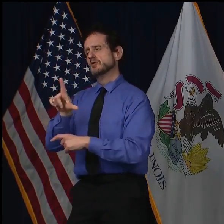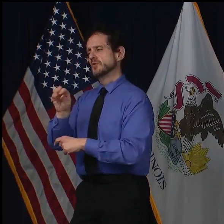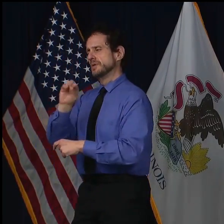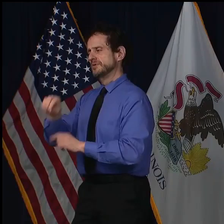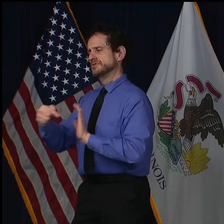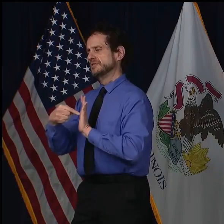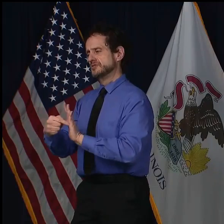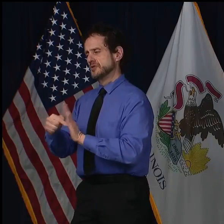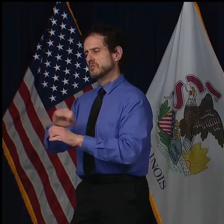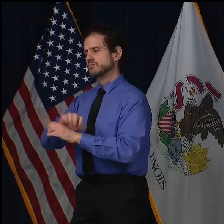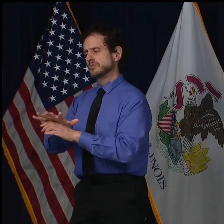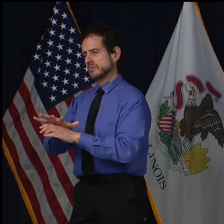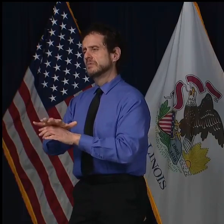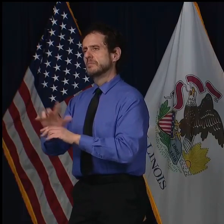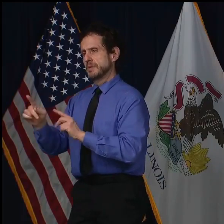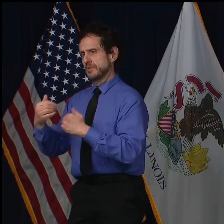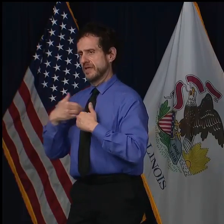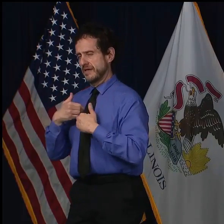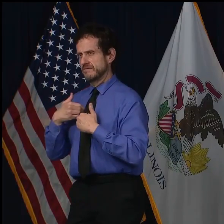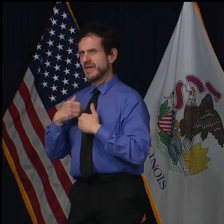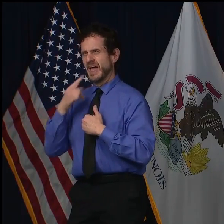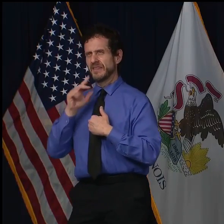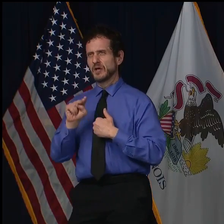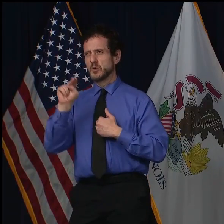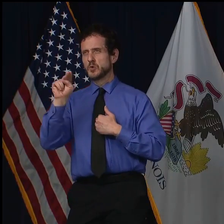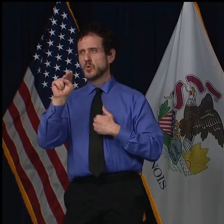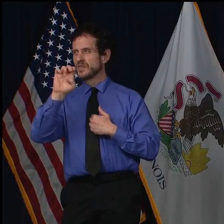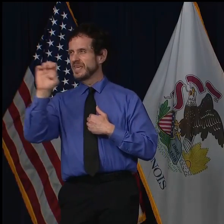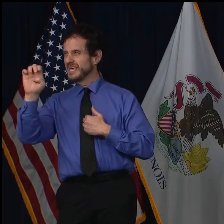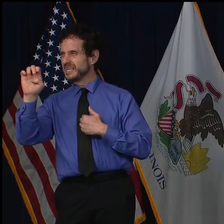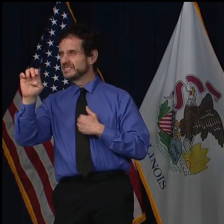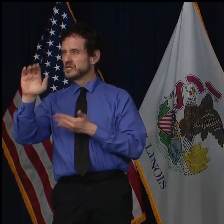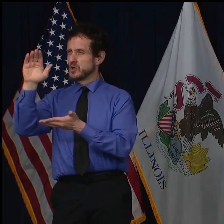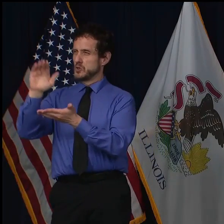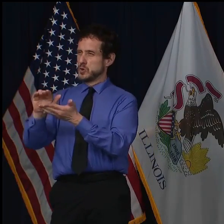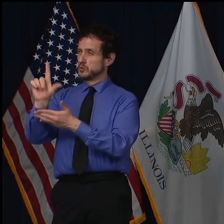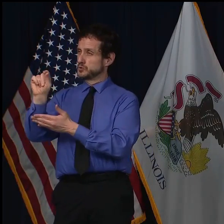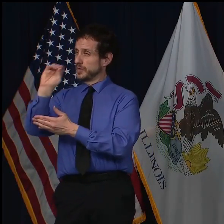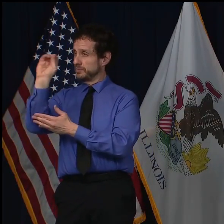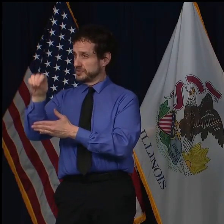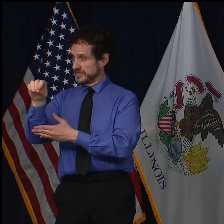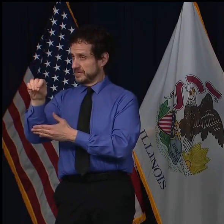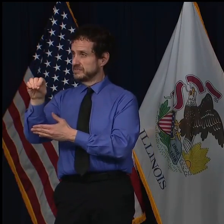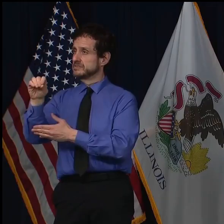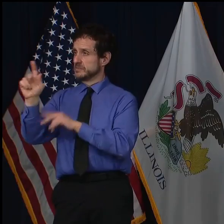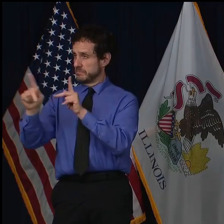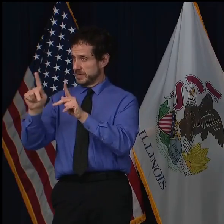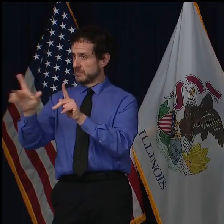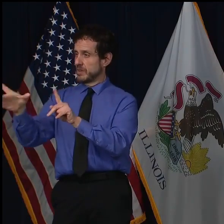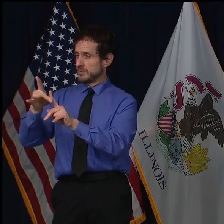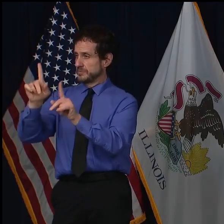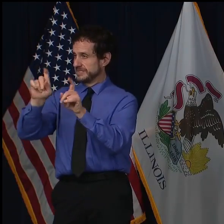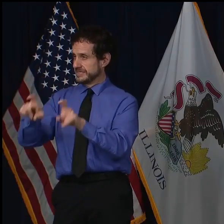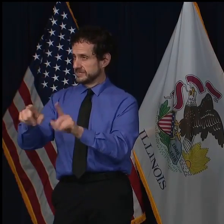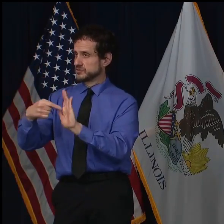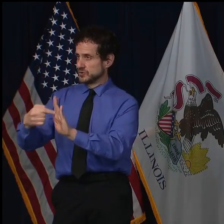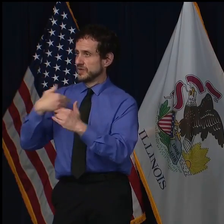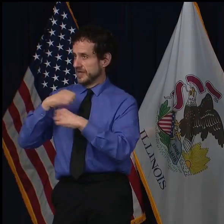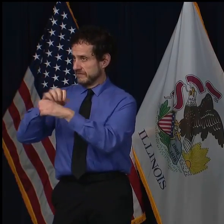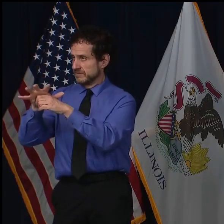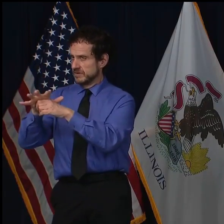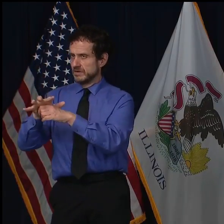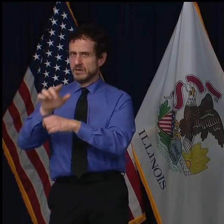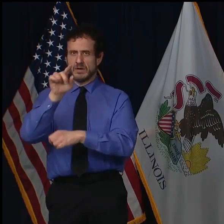the Northeast region, I think they're in the low 20% in terms of positivity. And I know the other